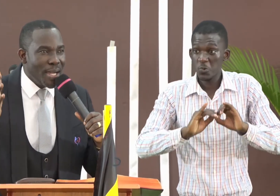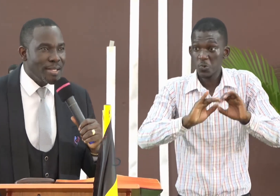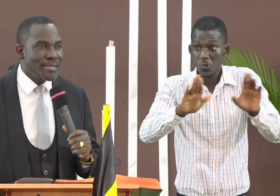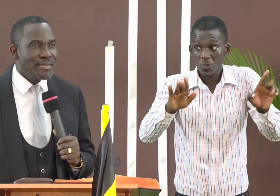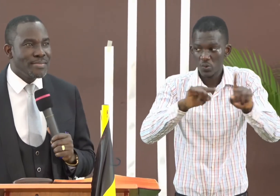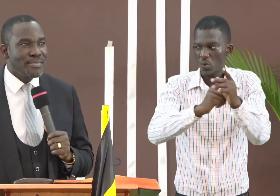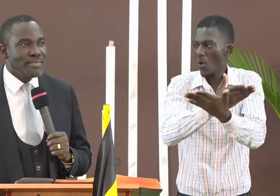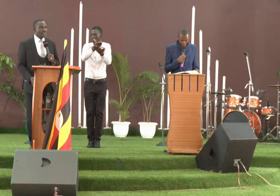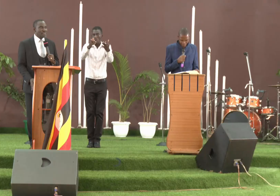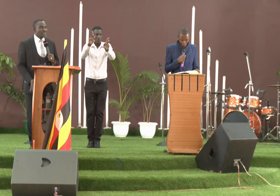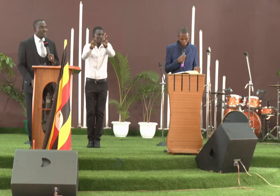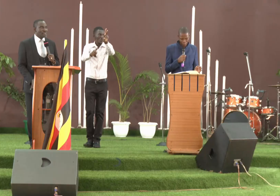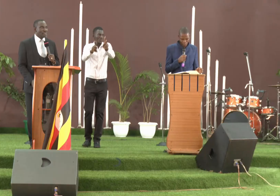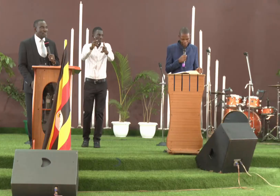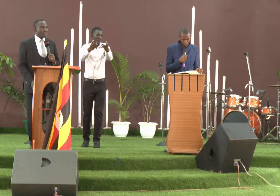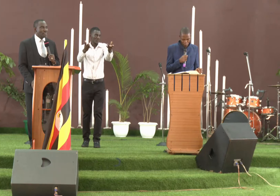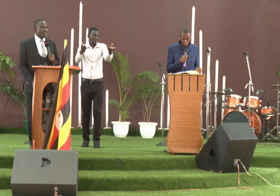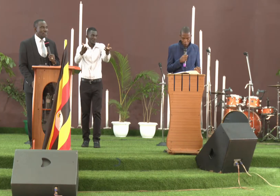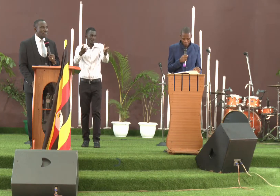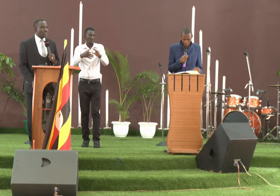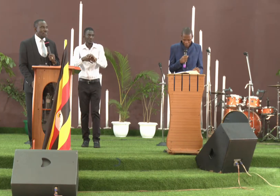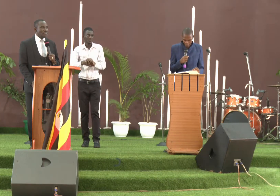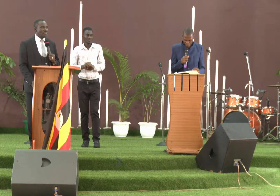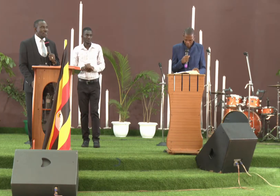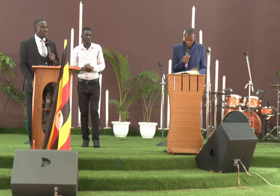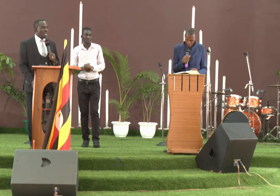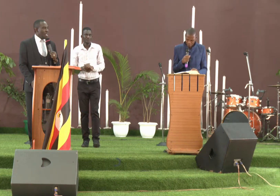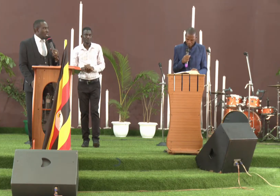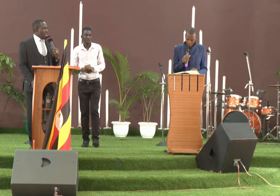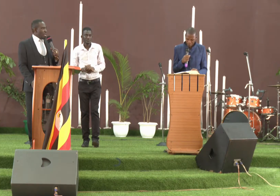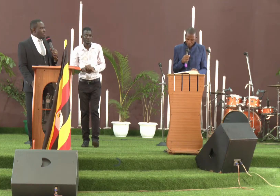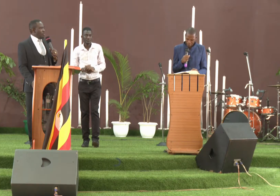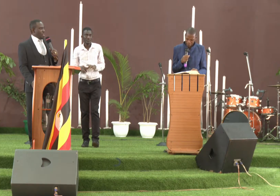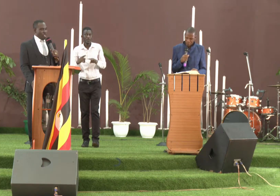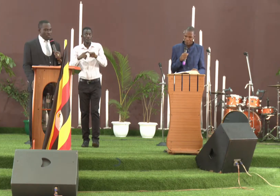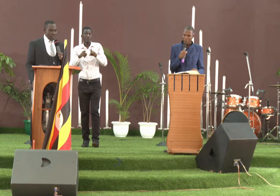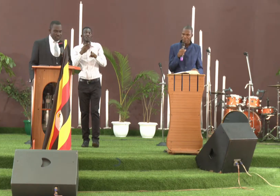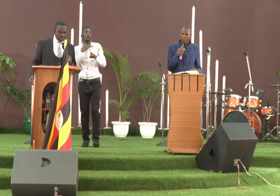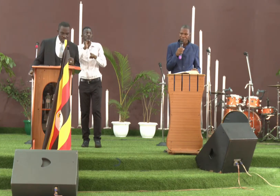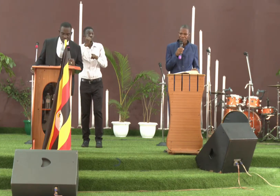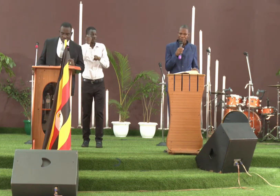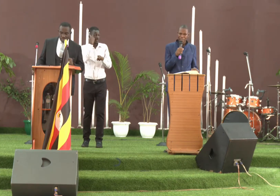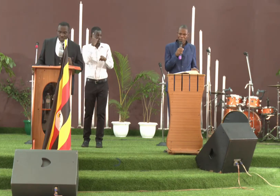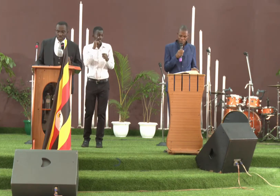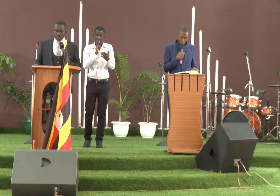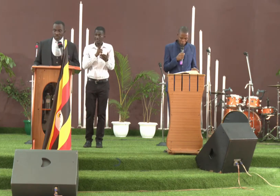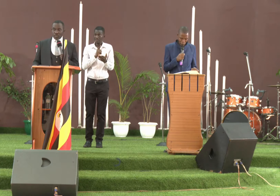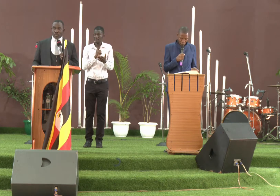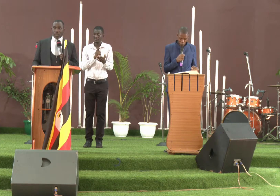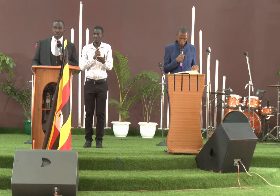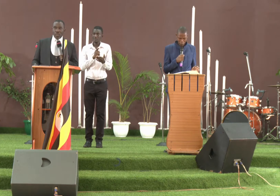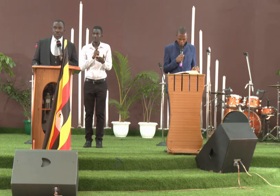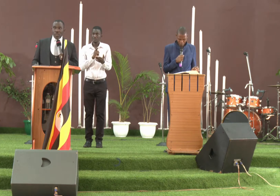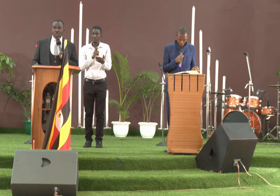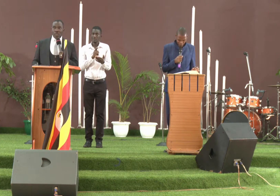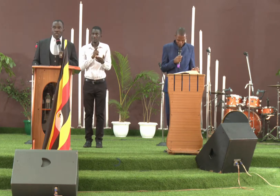kubona. And death spread to all men. Ninjagalo ya ule chino. But I want you to